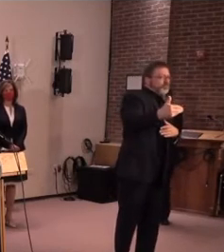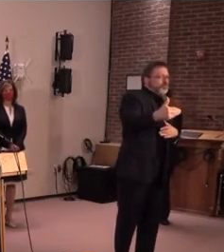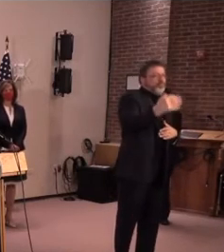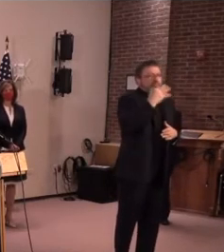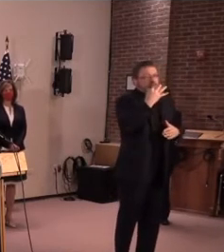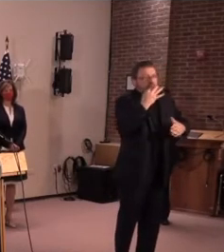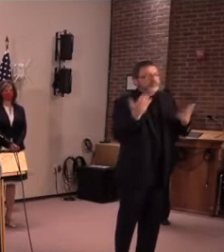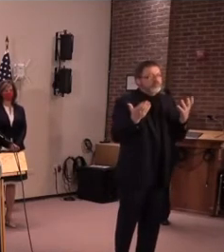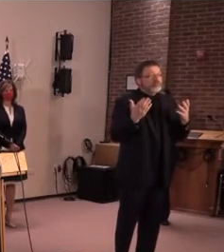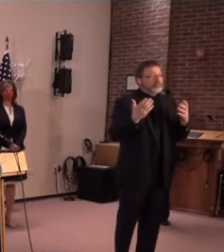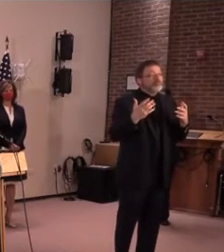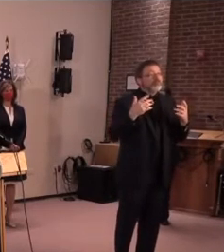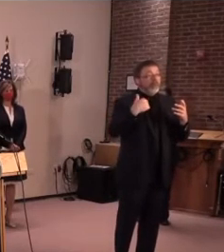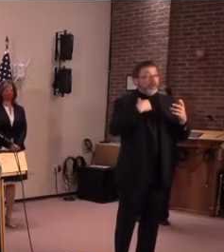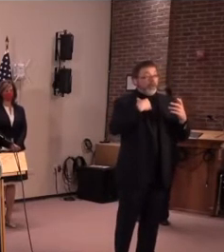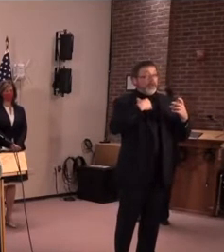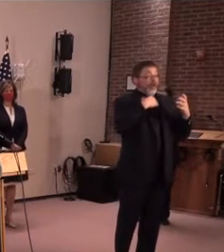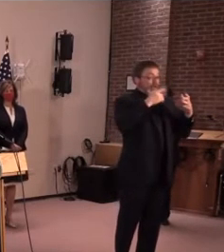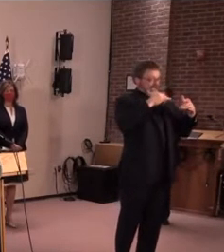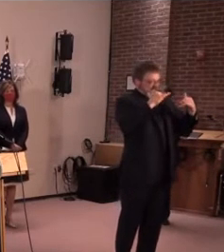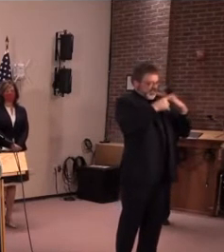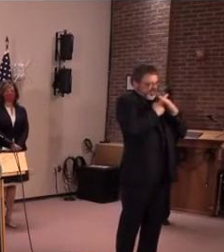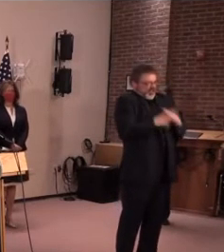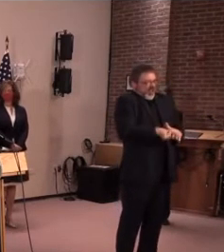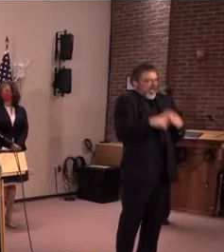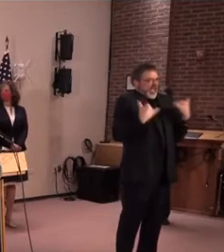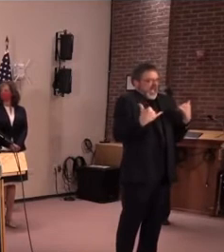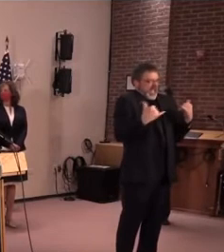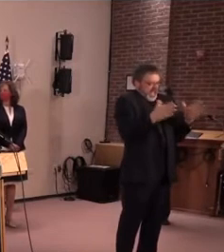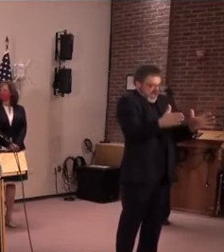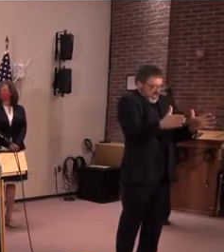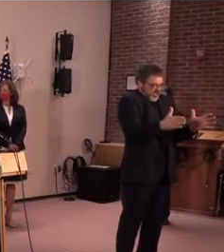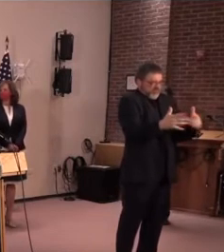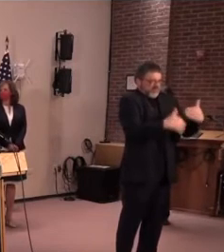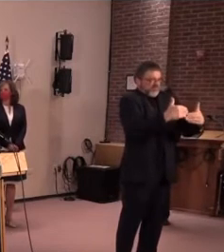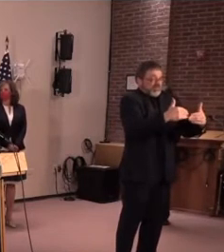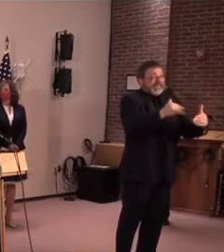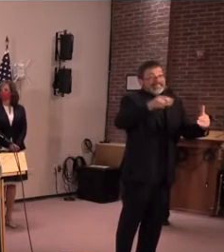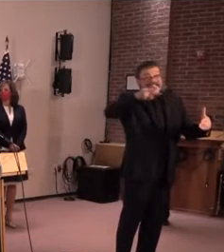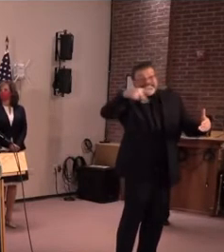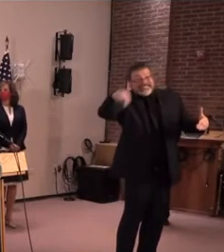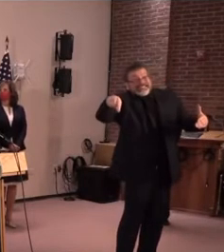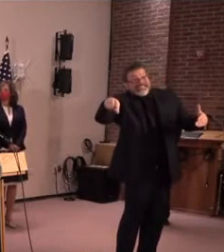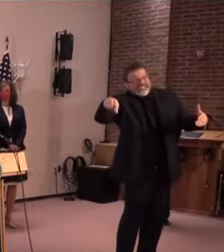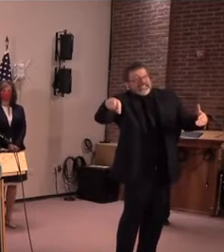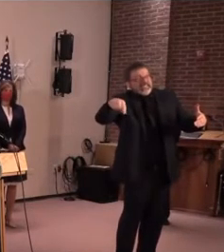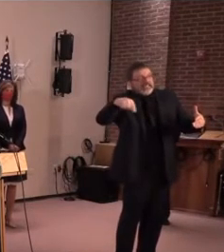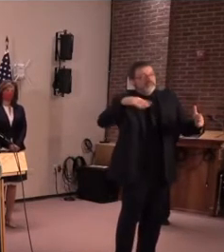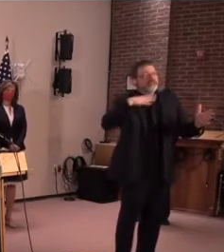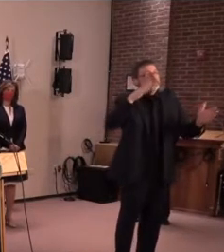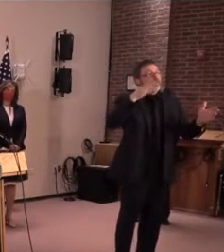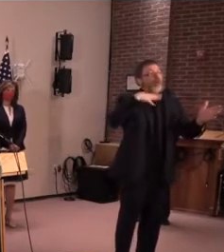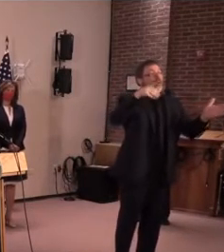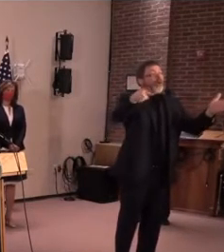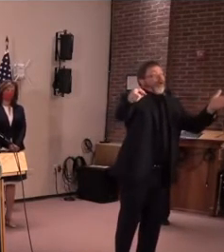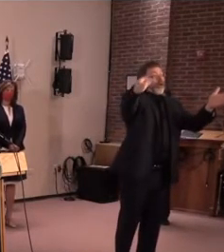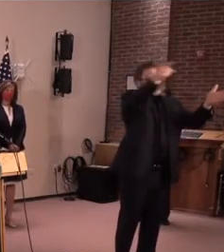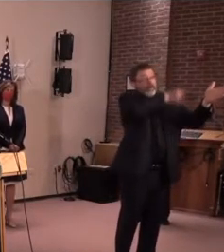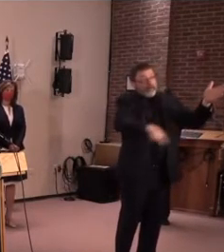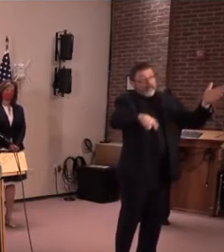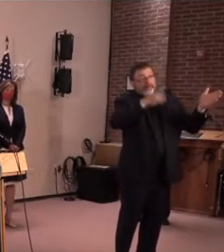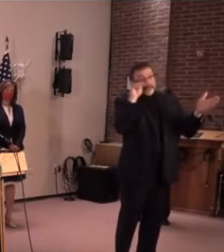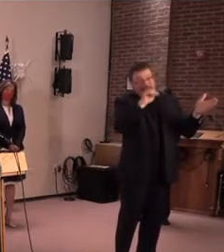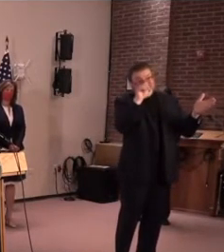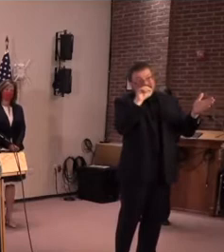not taken up by the phase one would be for phase two. We know that phase one may not be enough